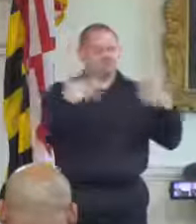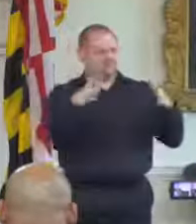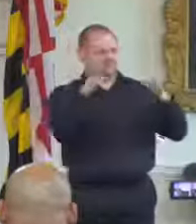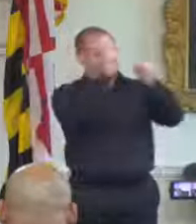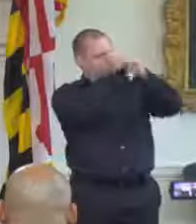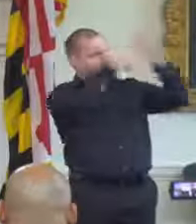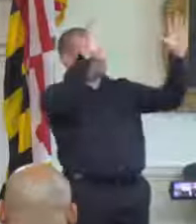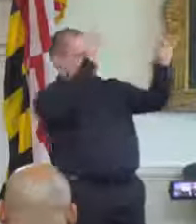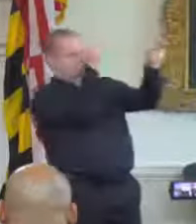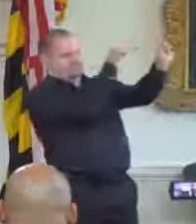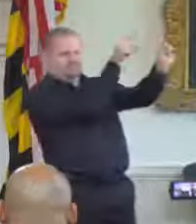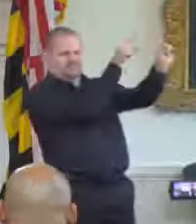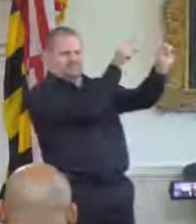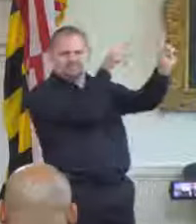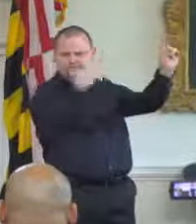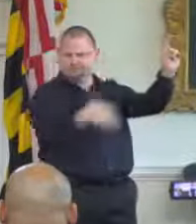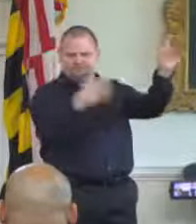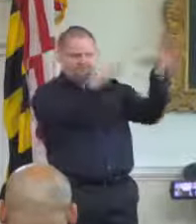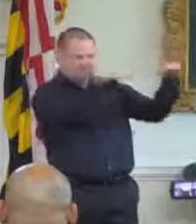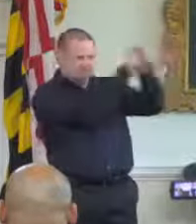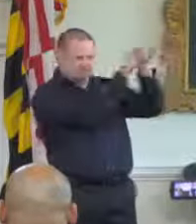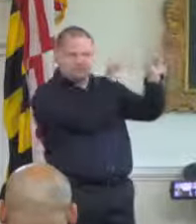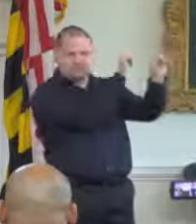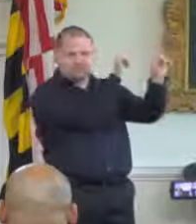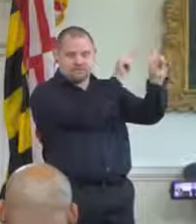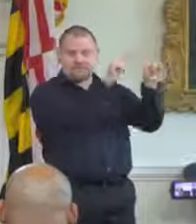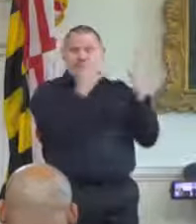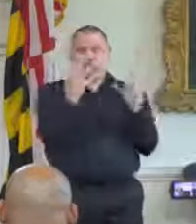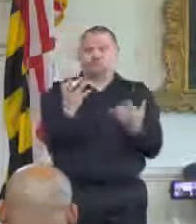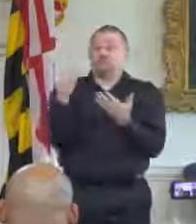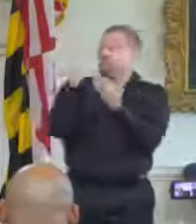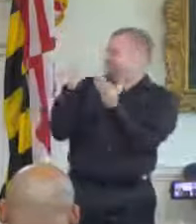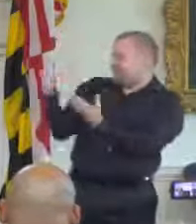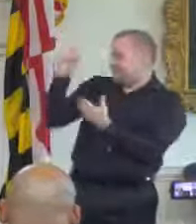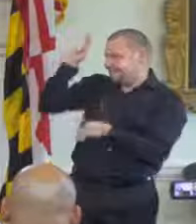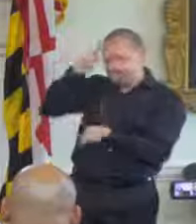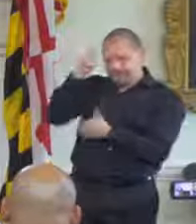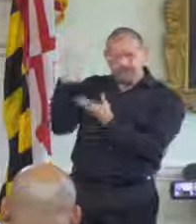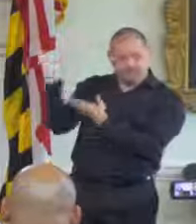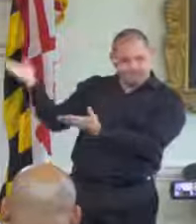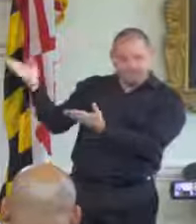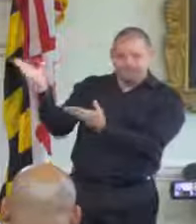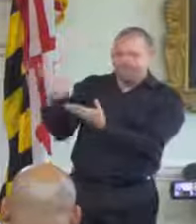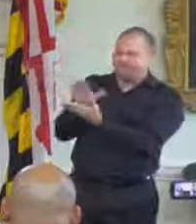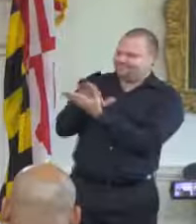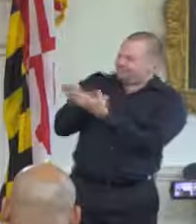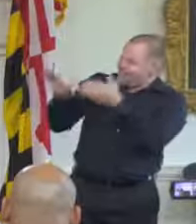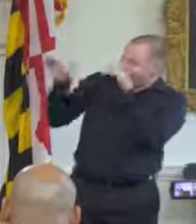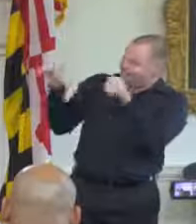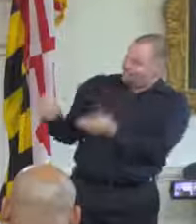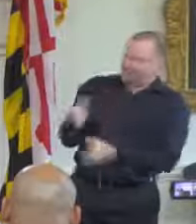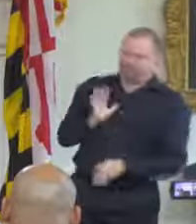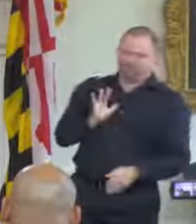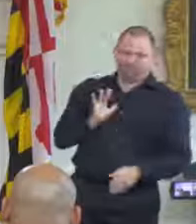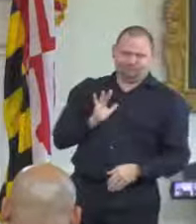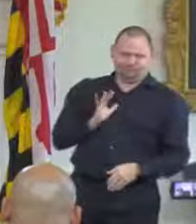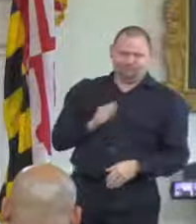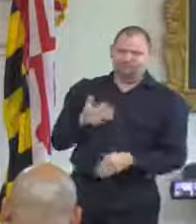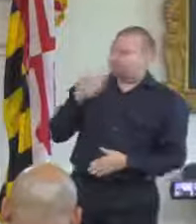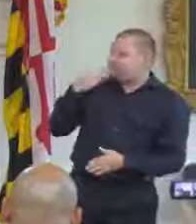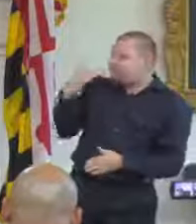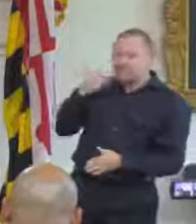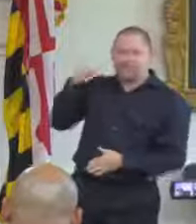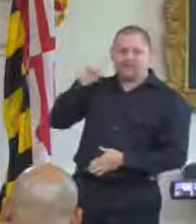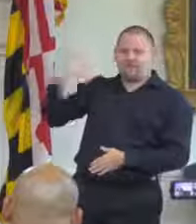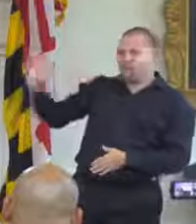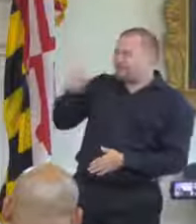you for that nice introduction. And thanks to you and your staff in the Governor's Office of the